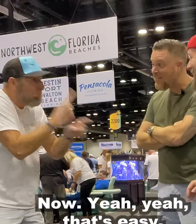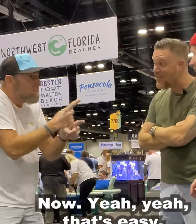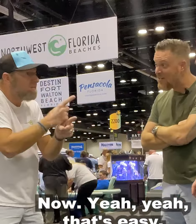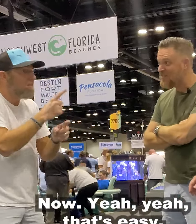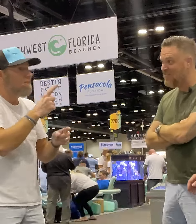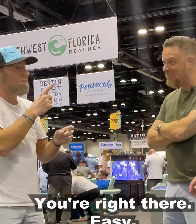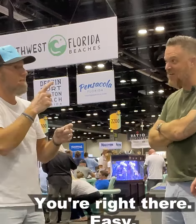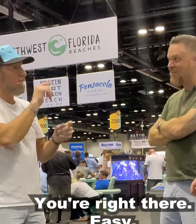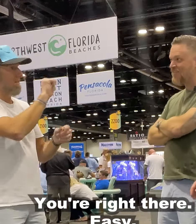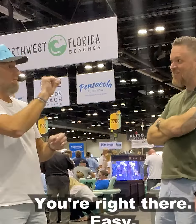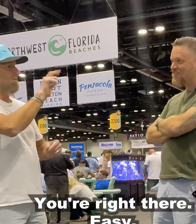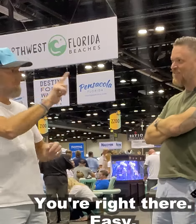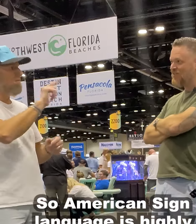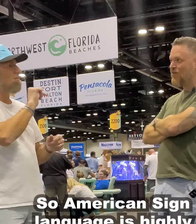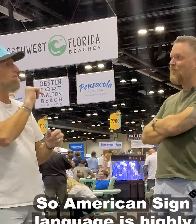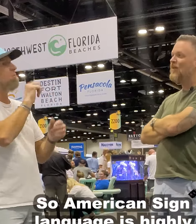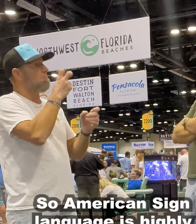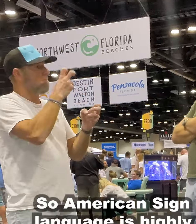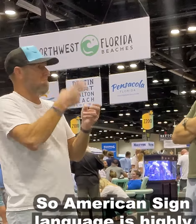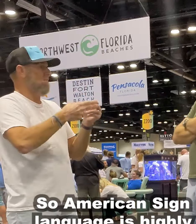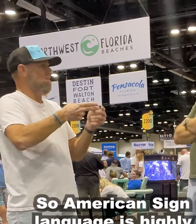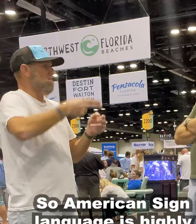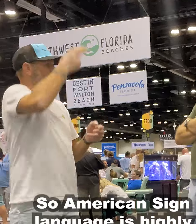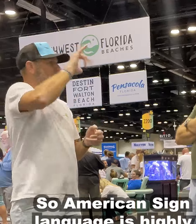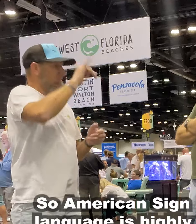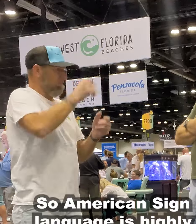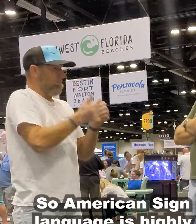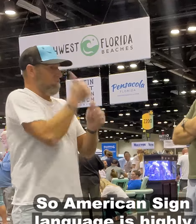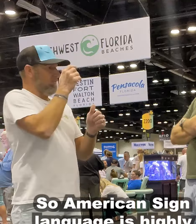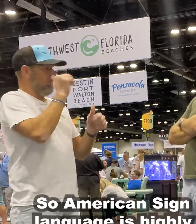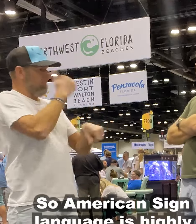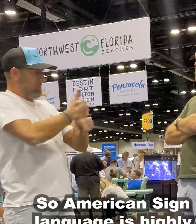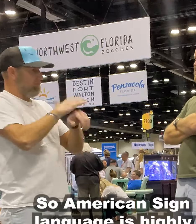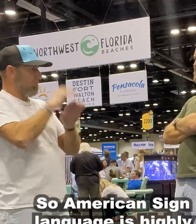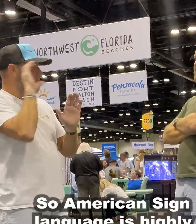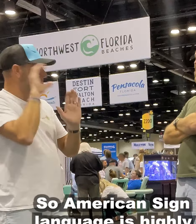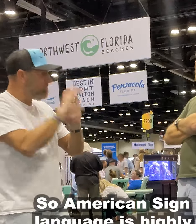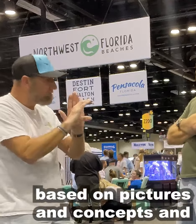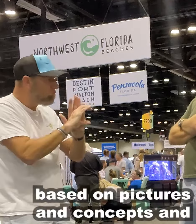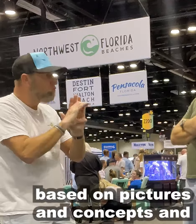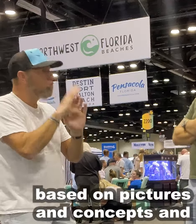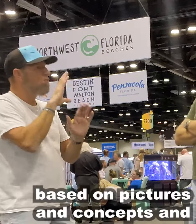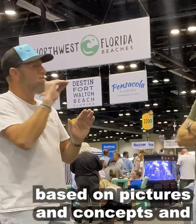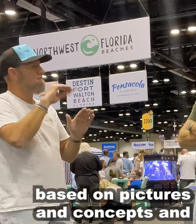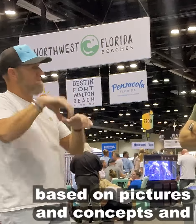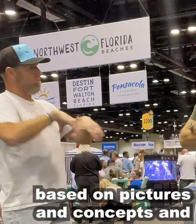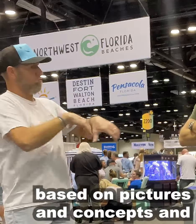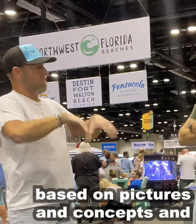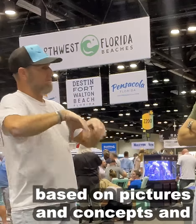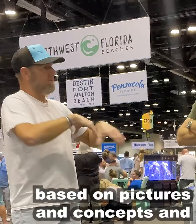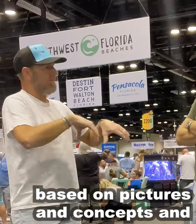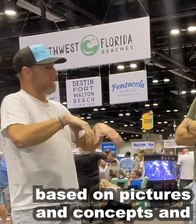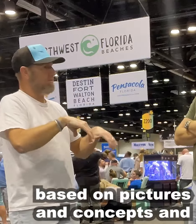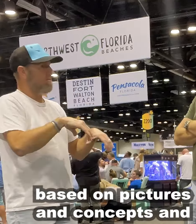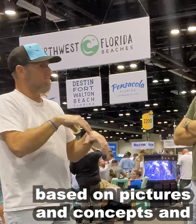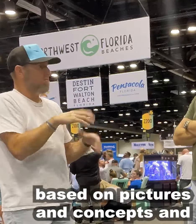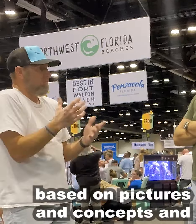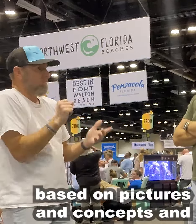yeah. They're easy. You're right. They're easy. So American sign language is highly based on pictures and concepts and actions.